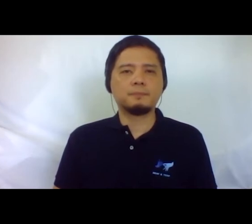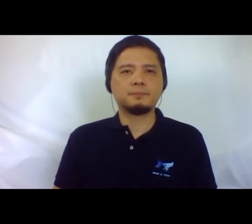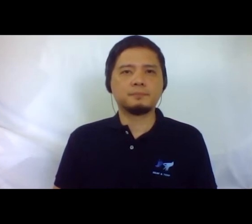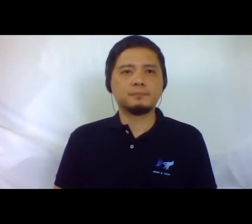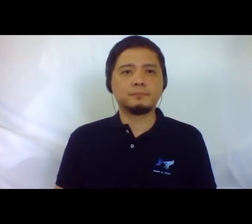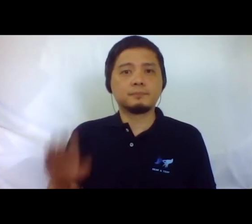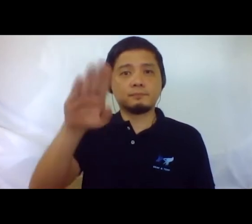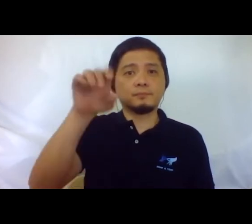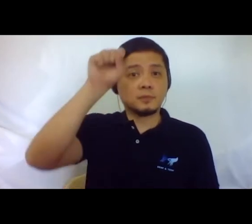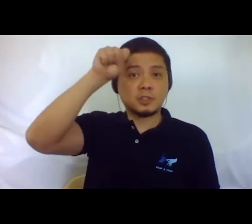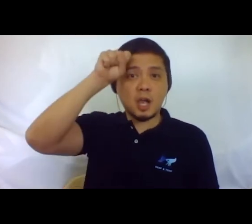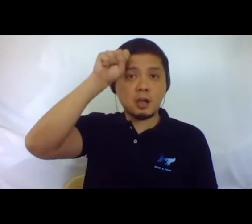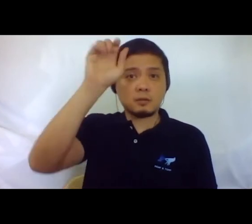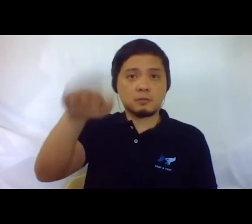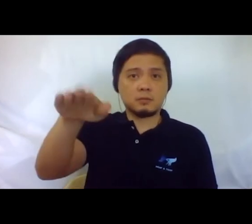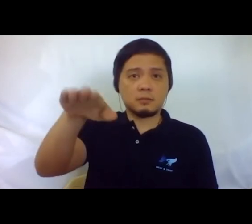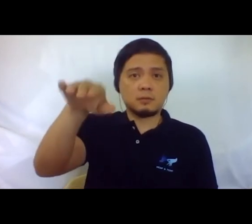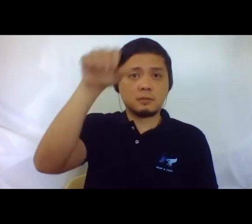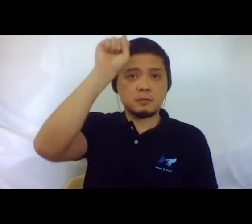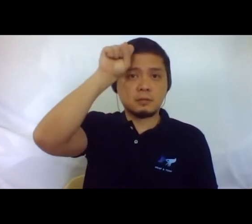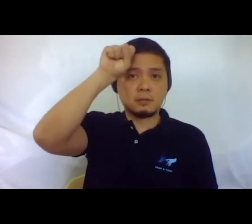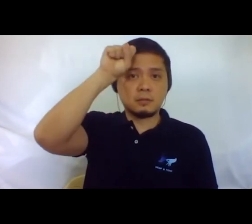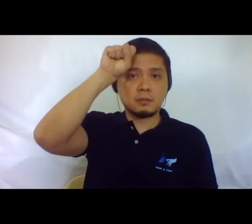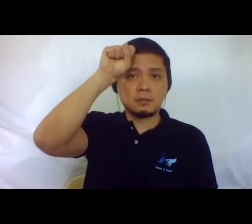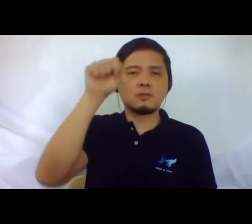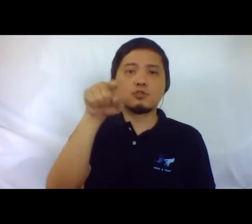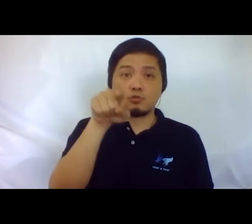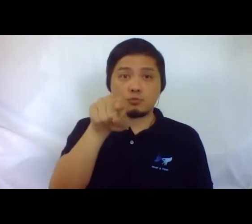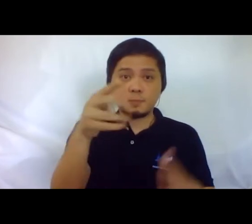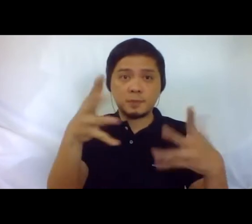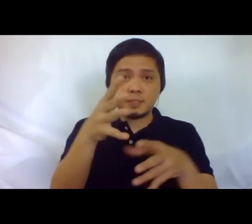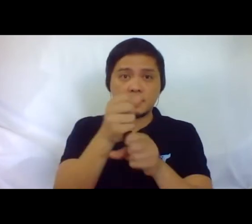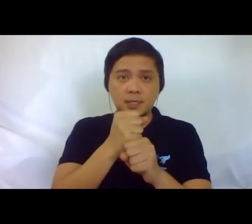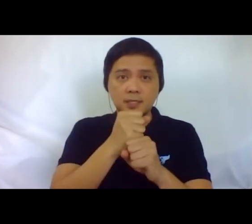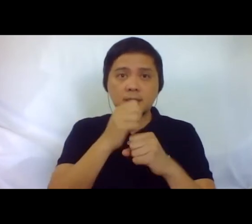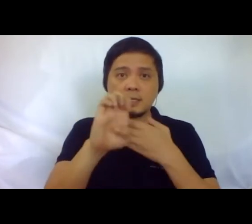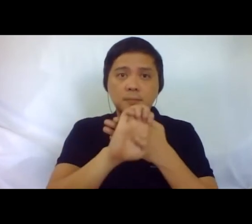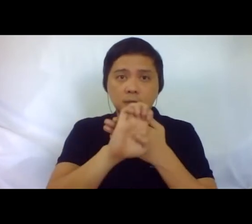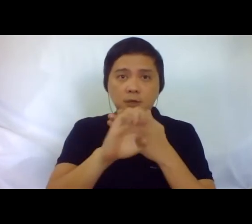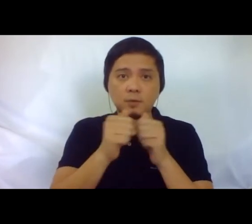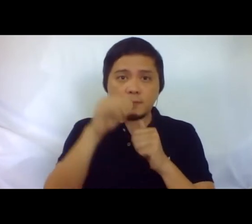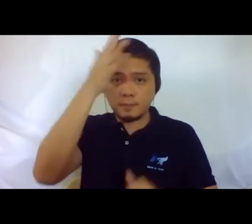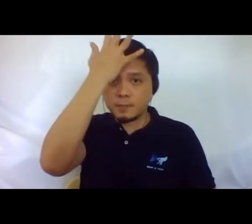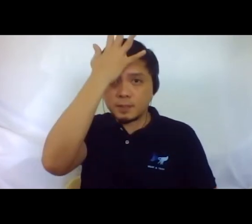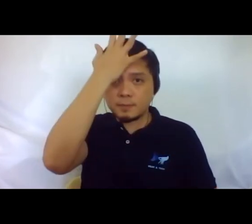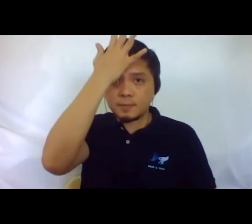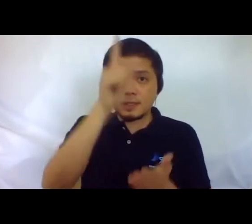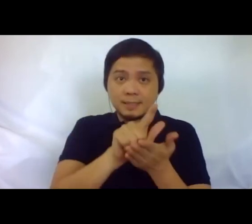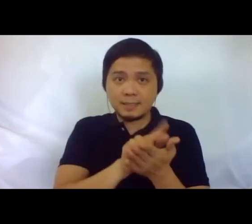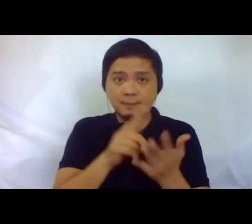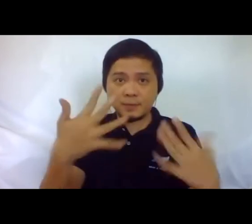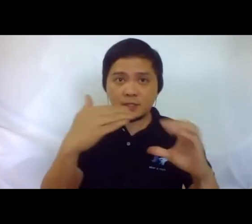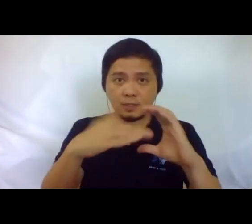Shock, why don't we, did you receive the email from Peebs with the lesson? Yeah. So if you can put